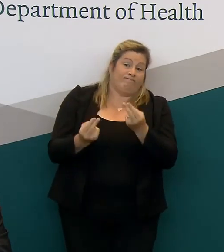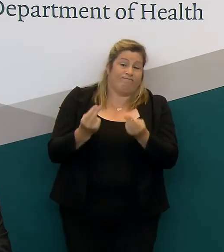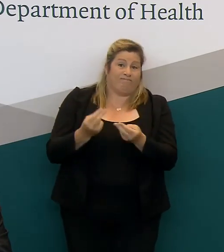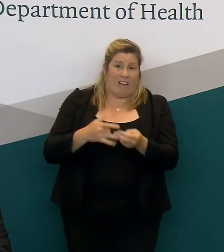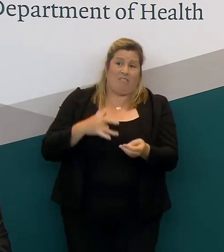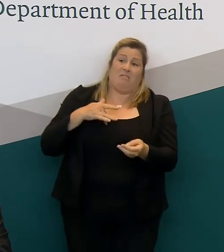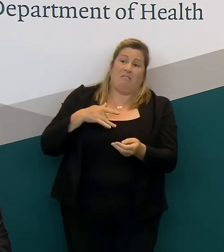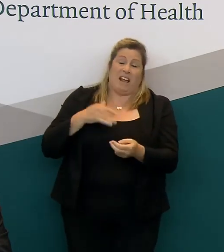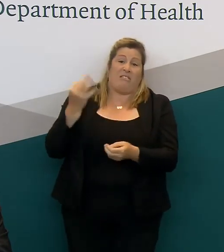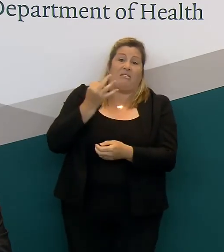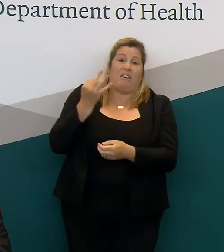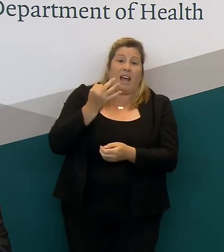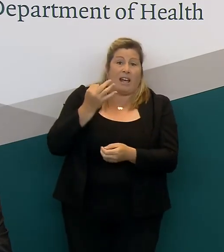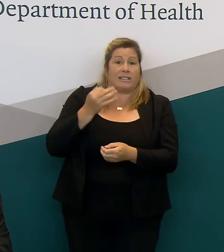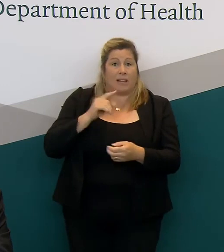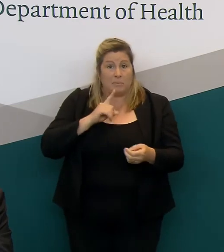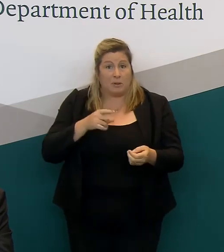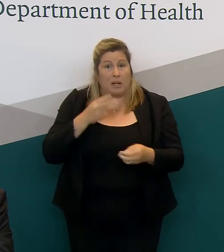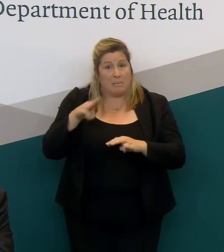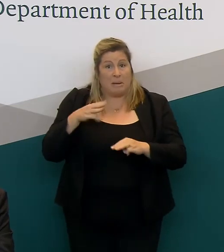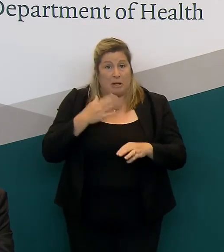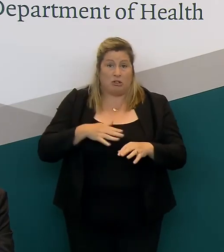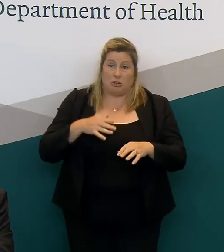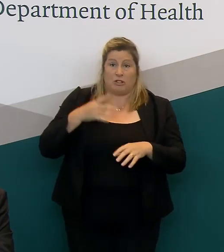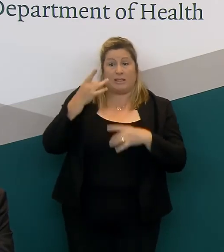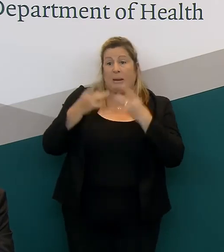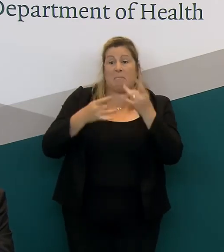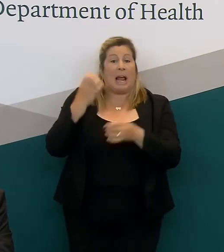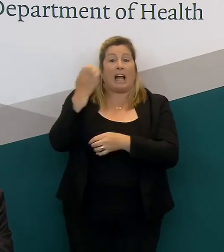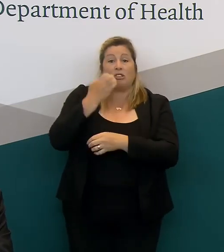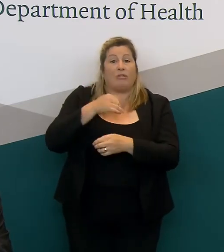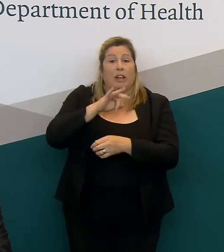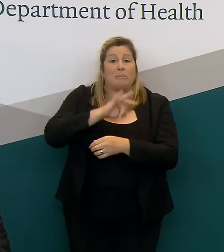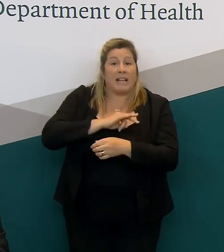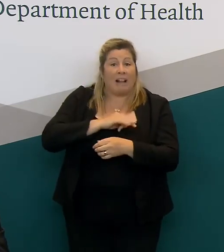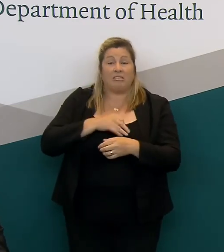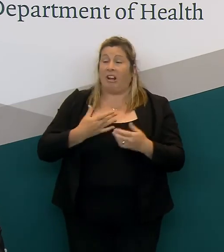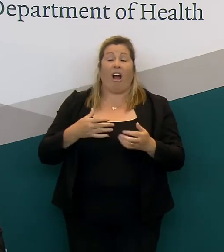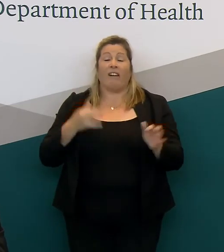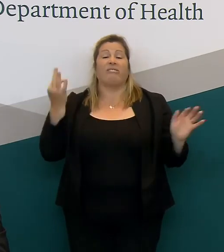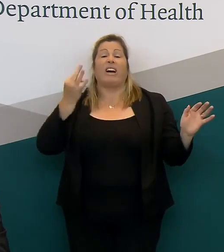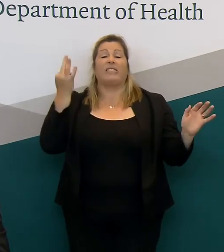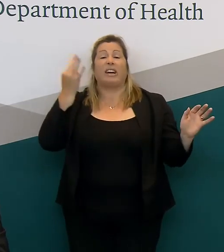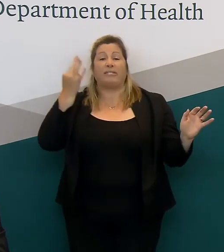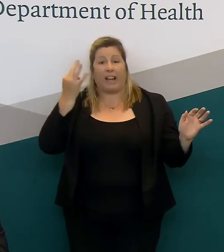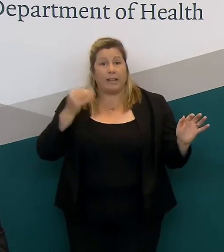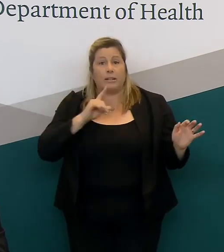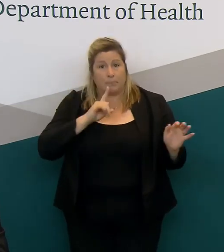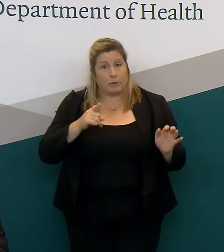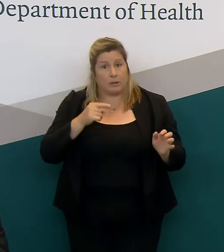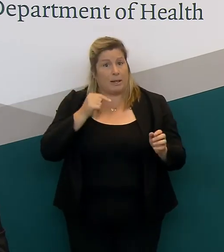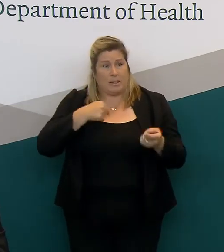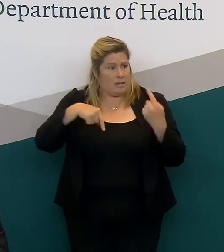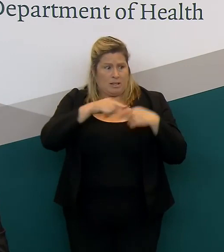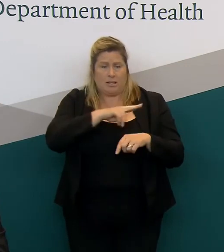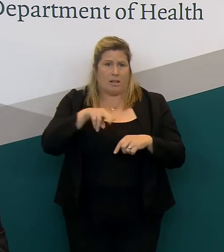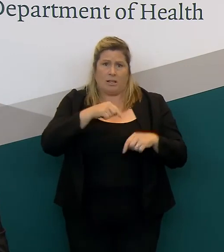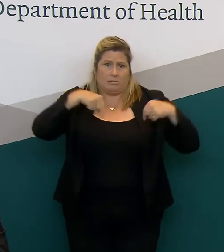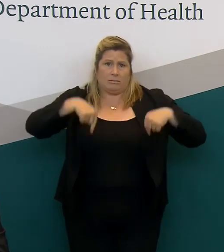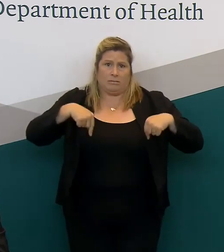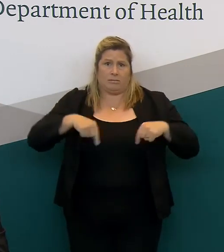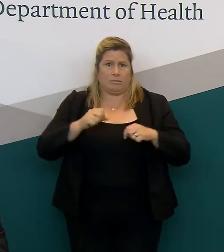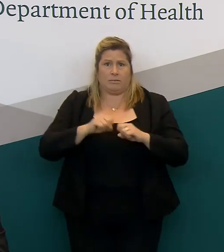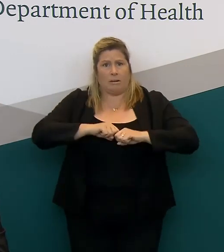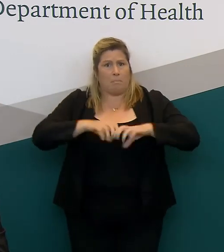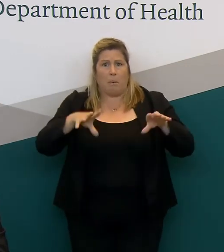if you like, I think rationalising and getting ahead of the kind of behaviour that we're recommending. And I'm conscious that it appears to people as though we're trying to identify